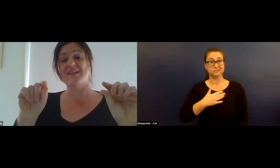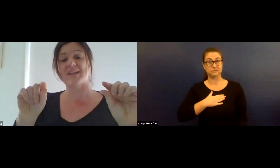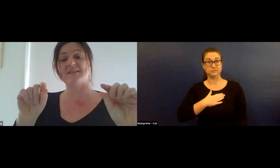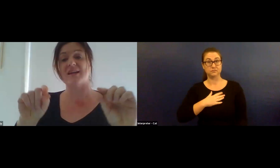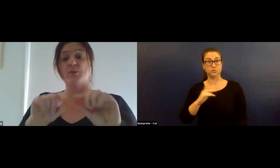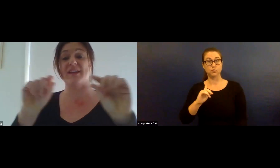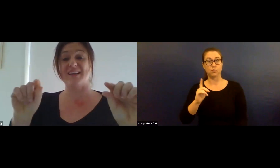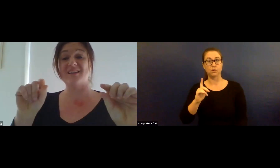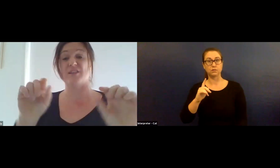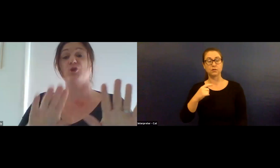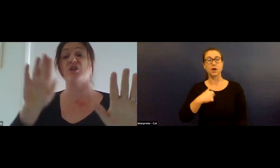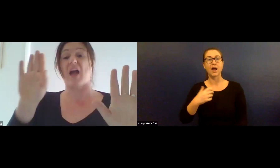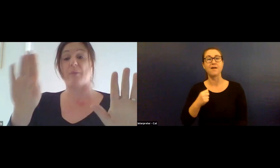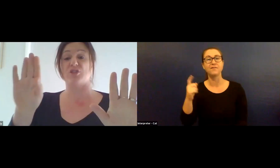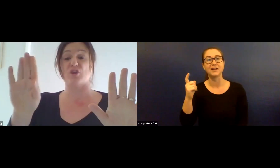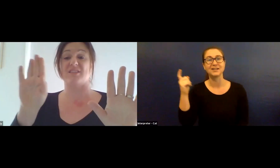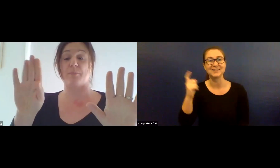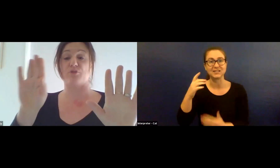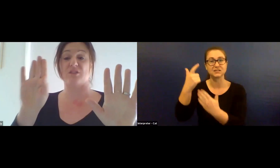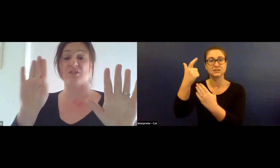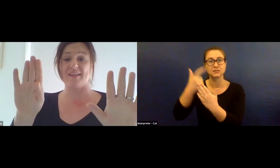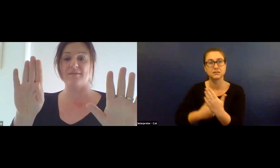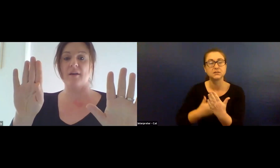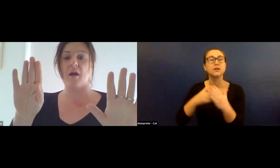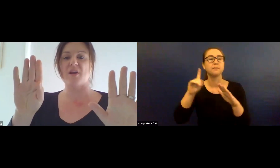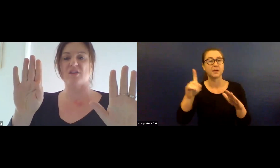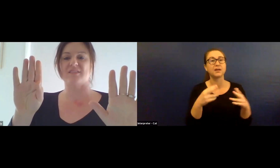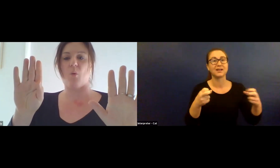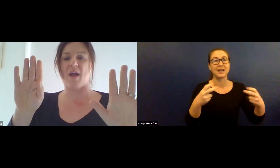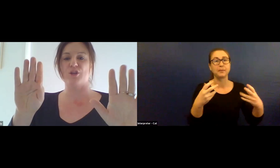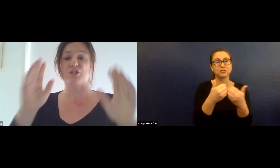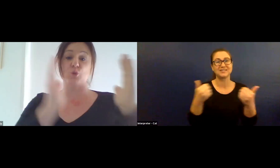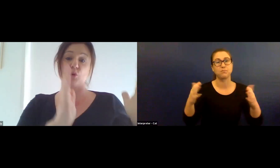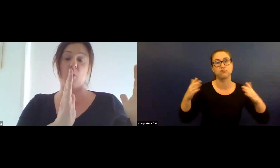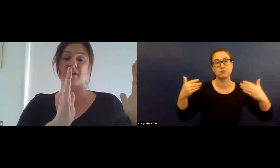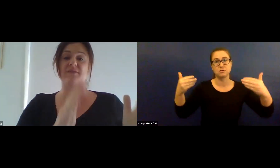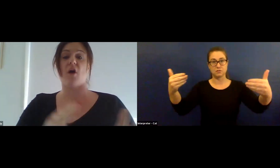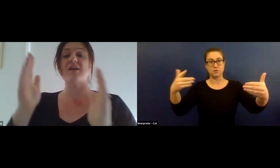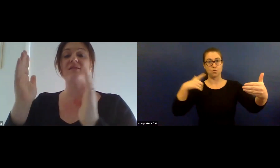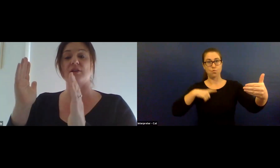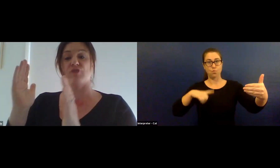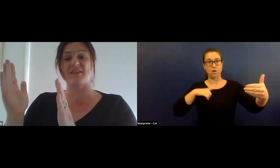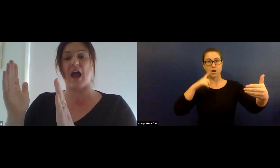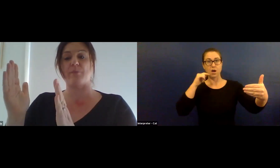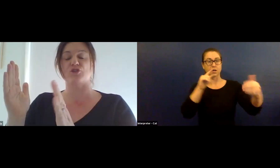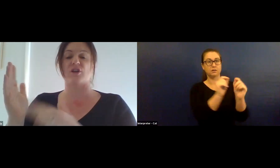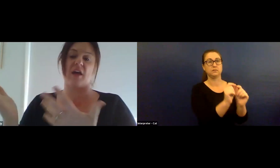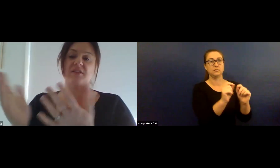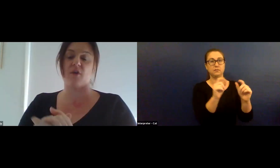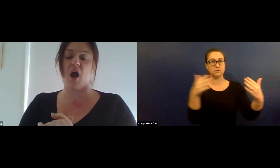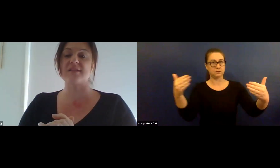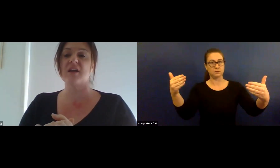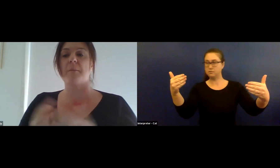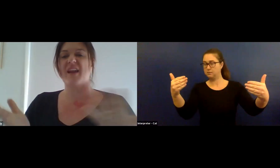provide the attendees with a link to view the captions on a separate screen, because that way you can Zoom on one device and read the captions on